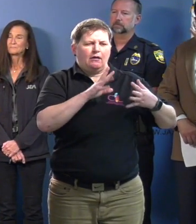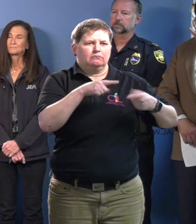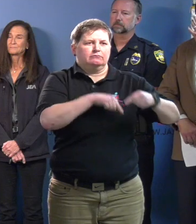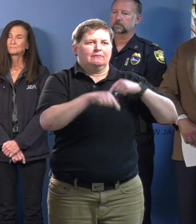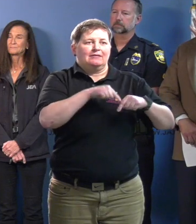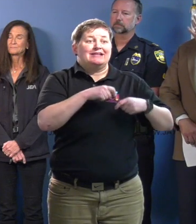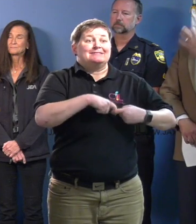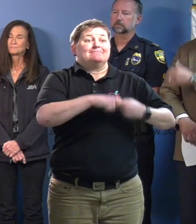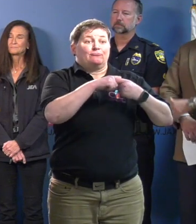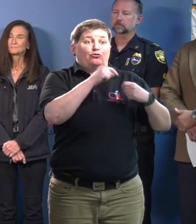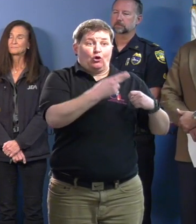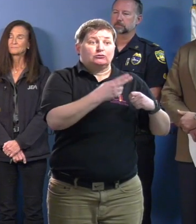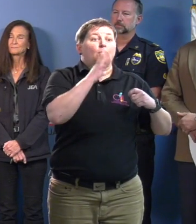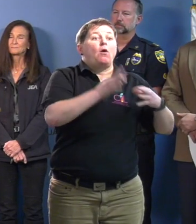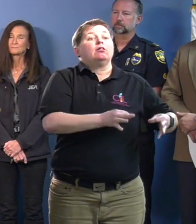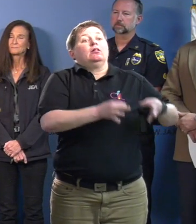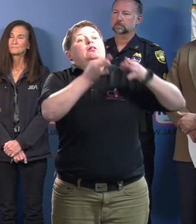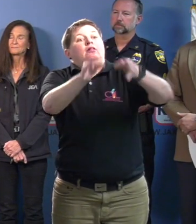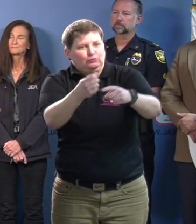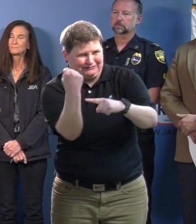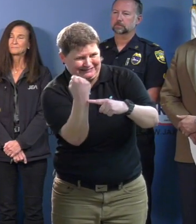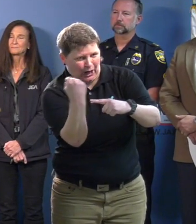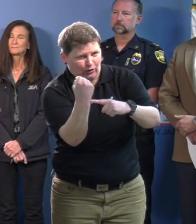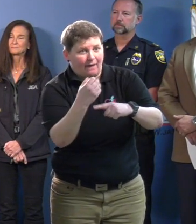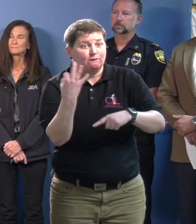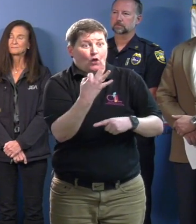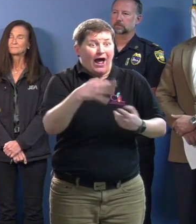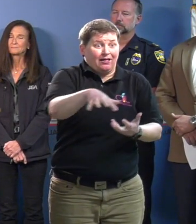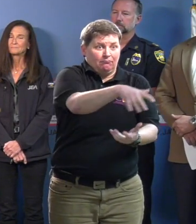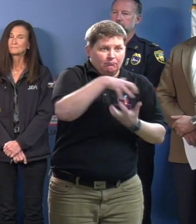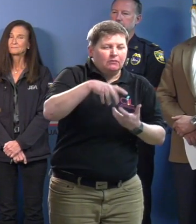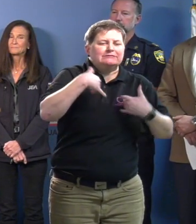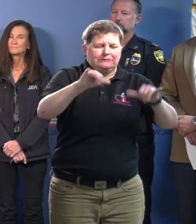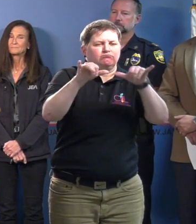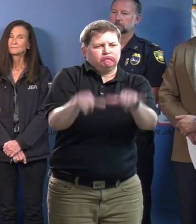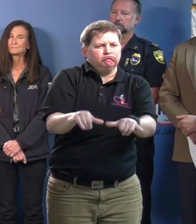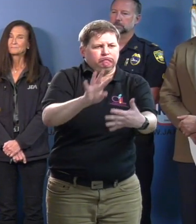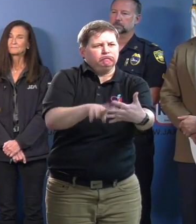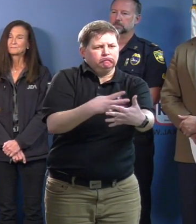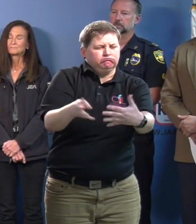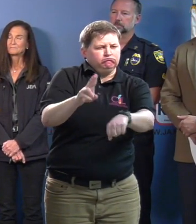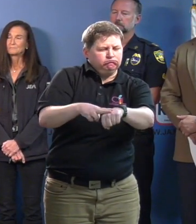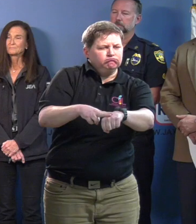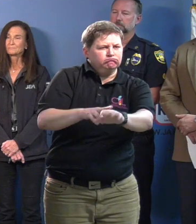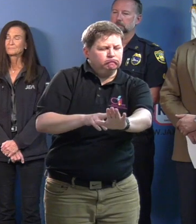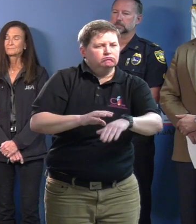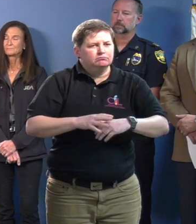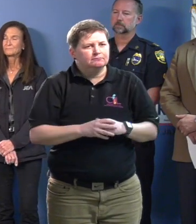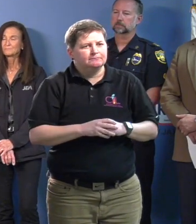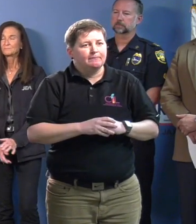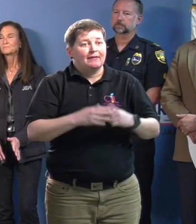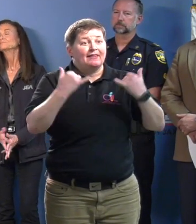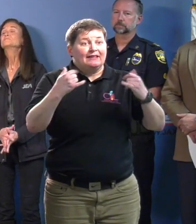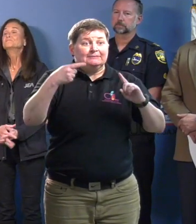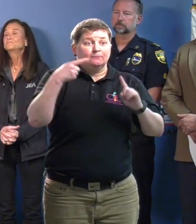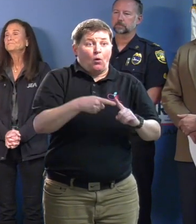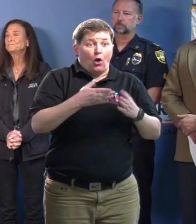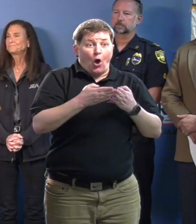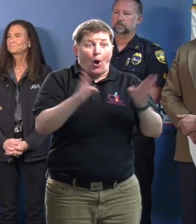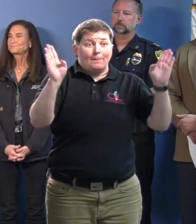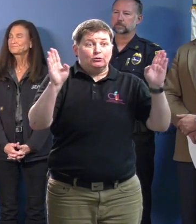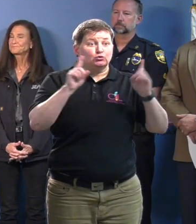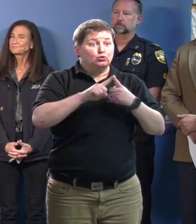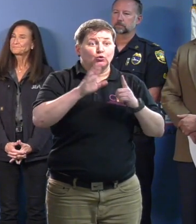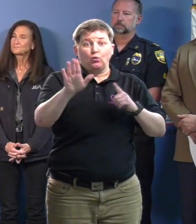will be rescheduled to Saturday. Friday collection is anticipated to occur as normal. So at this point, I'm going to open this up to any questions you